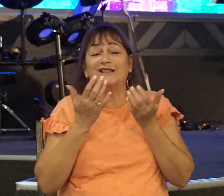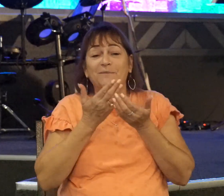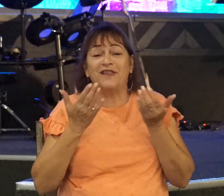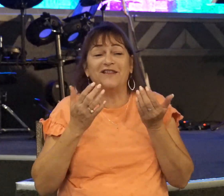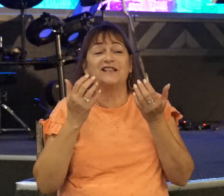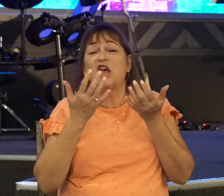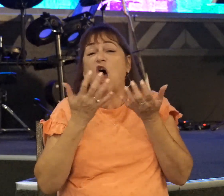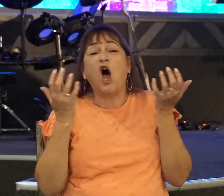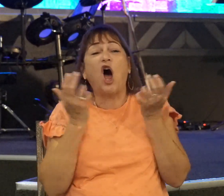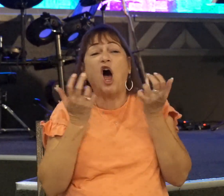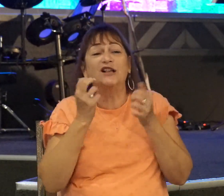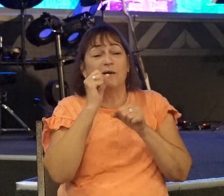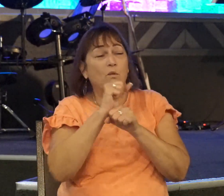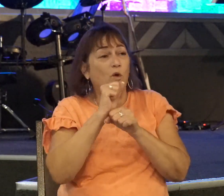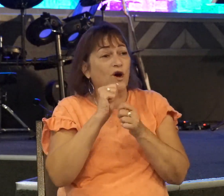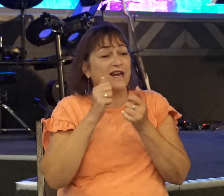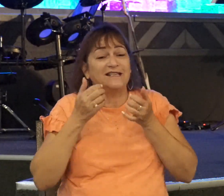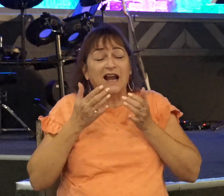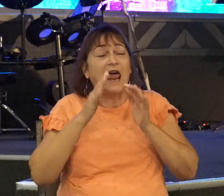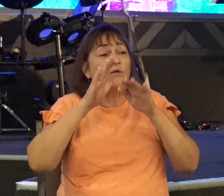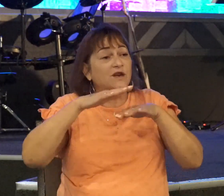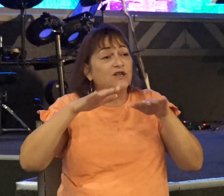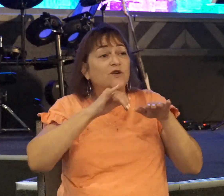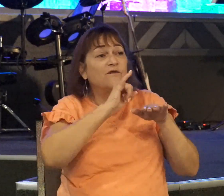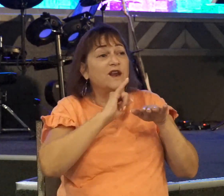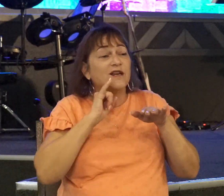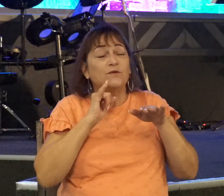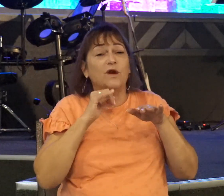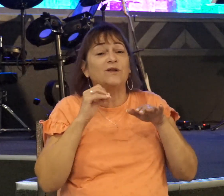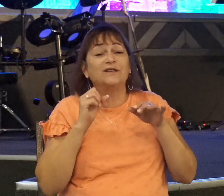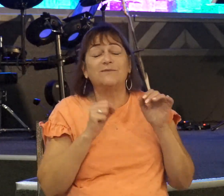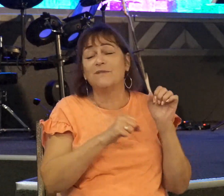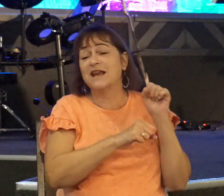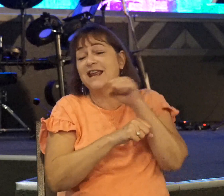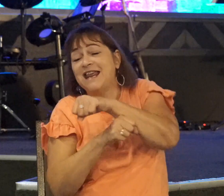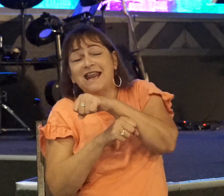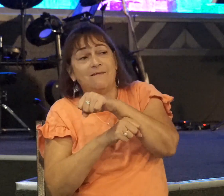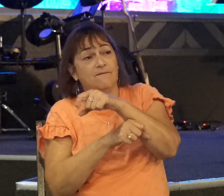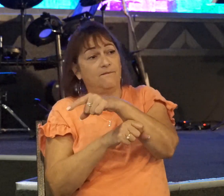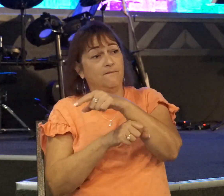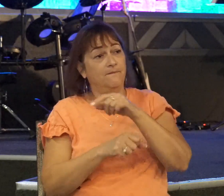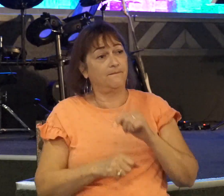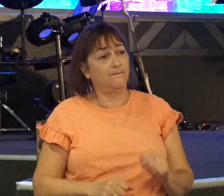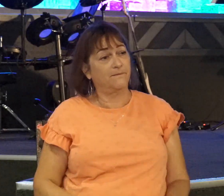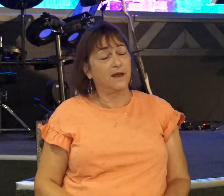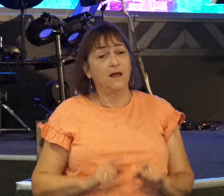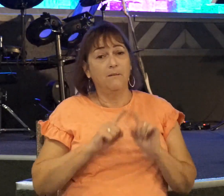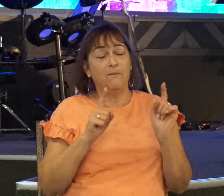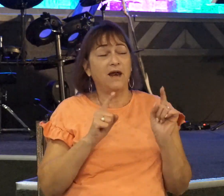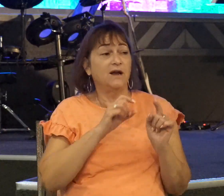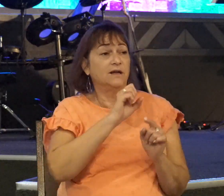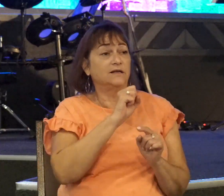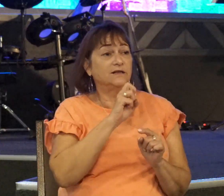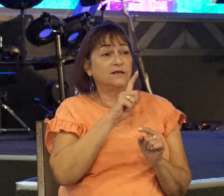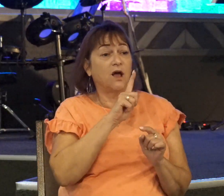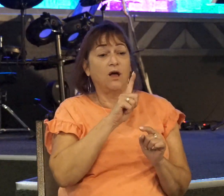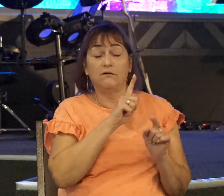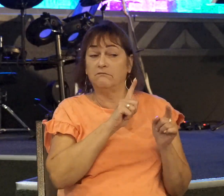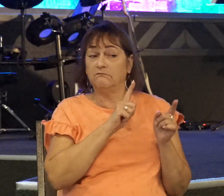here. He's allowing the children of Israel to defeat their enemies. But here's Saul really hindering